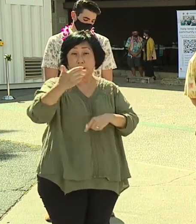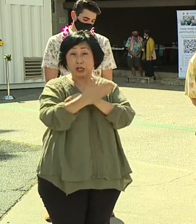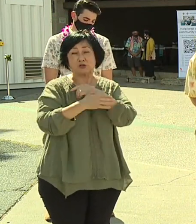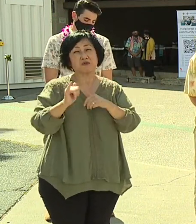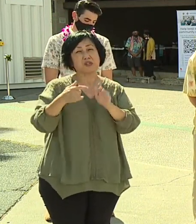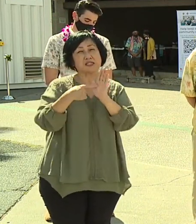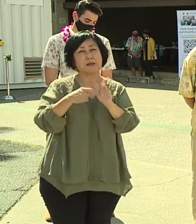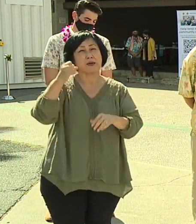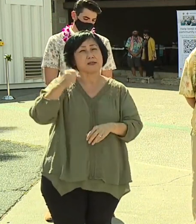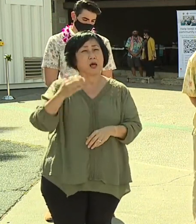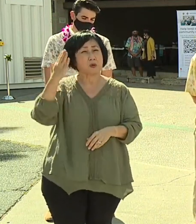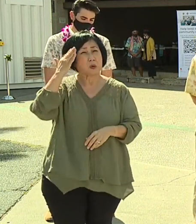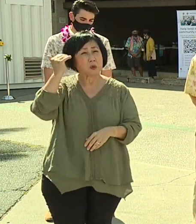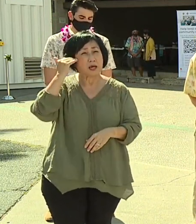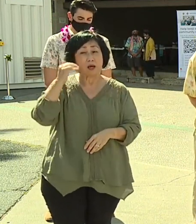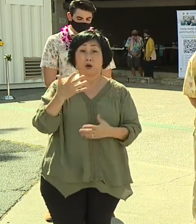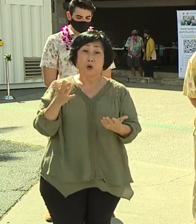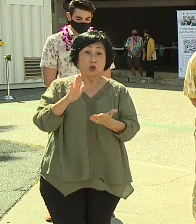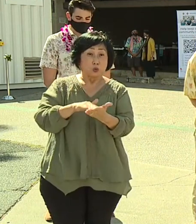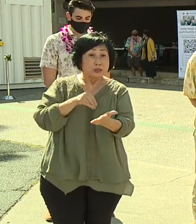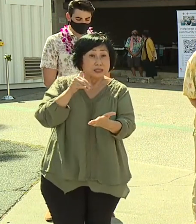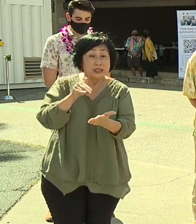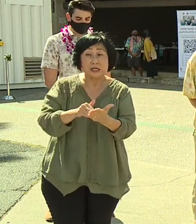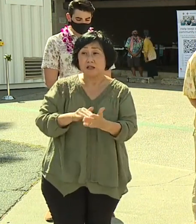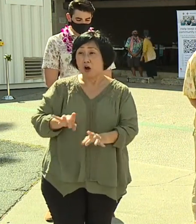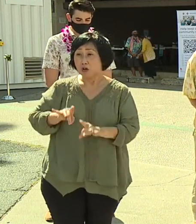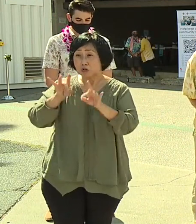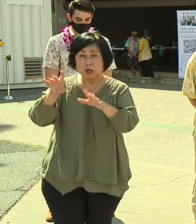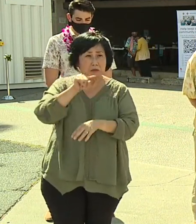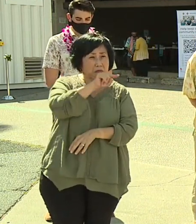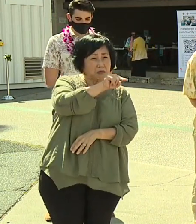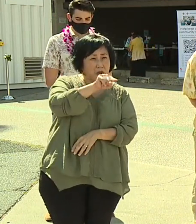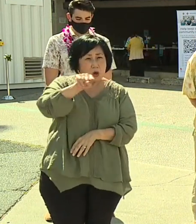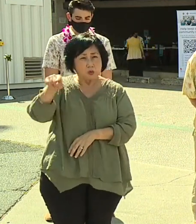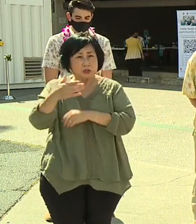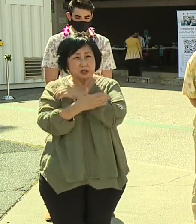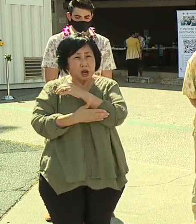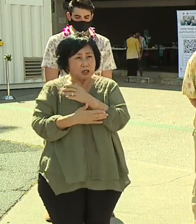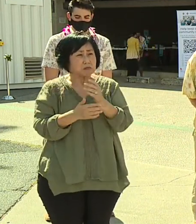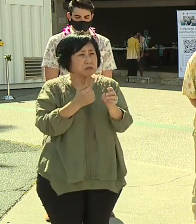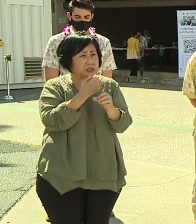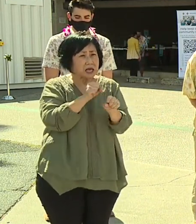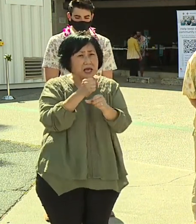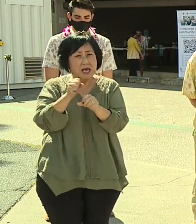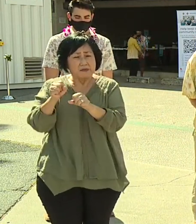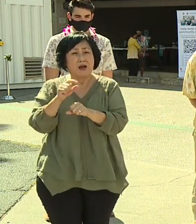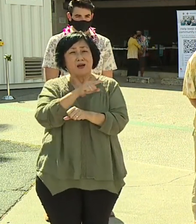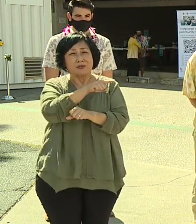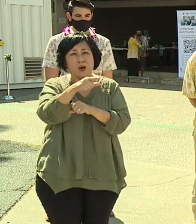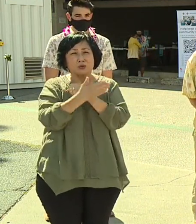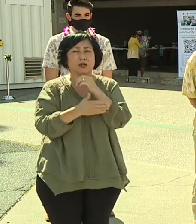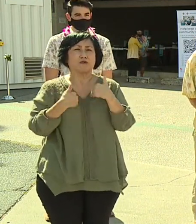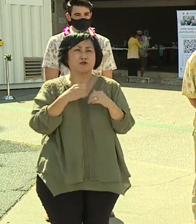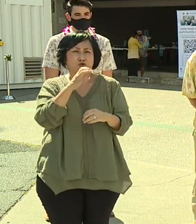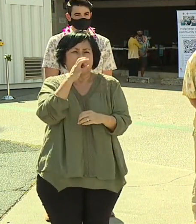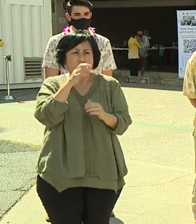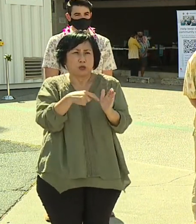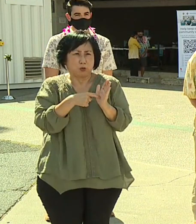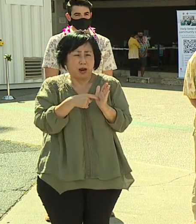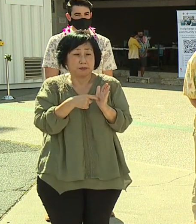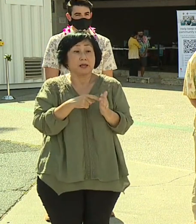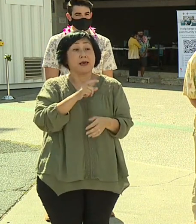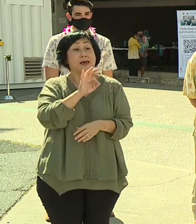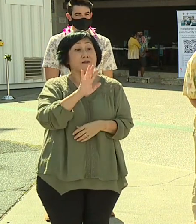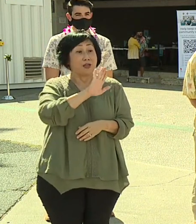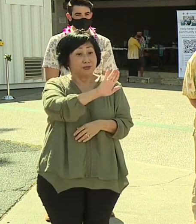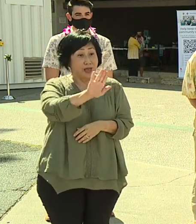South Korea or New Zealand or Australia, which are all pretty safe places that have very strict requirements. If their governments were